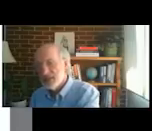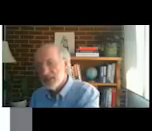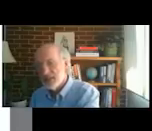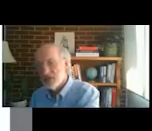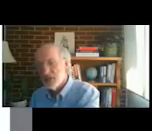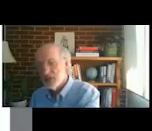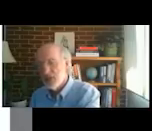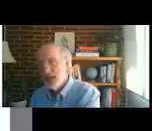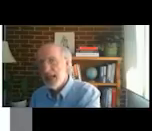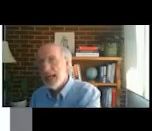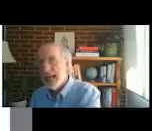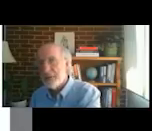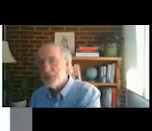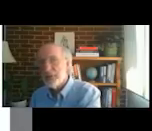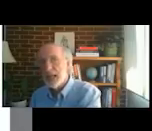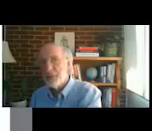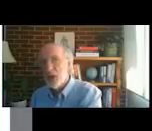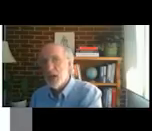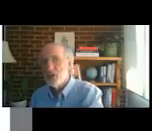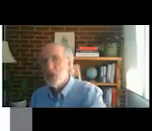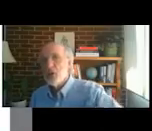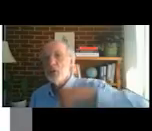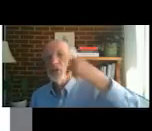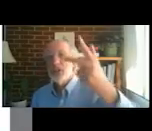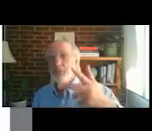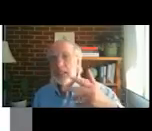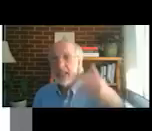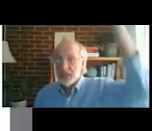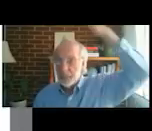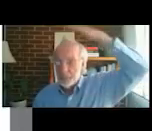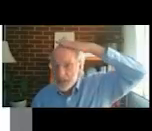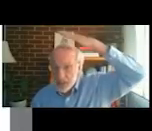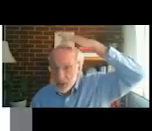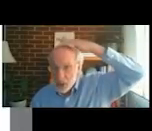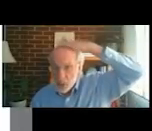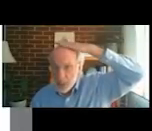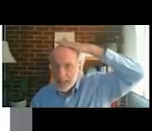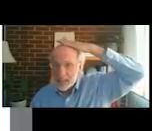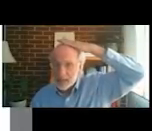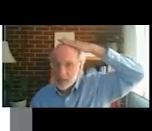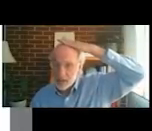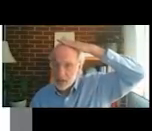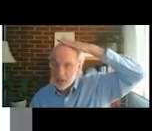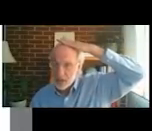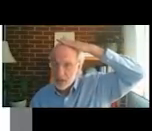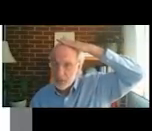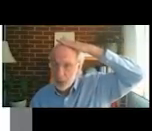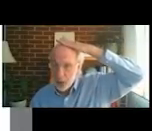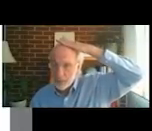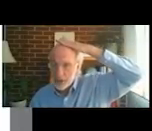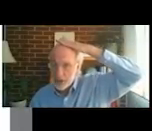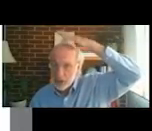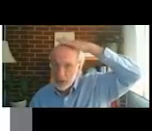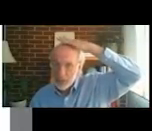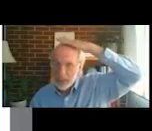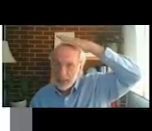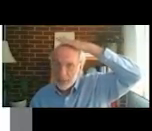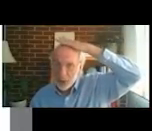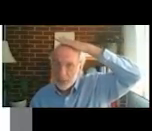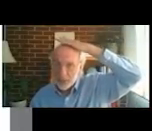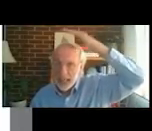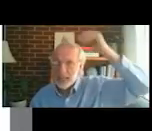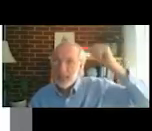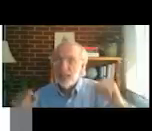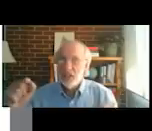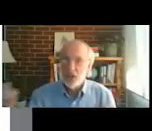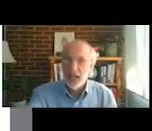isn't successful. After that pause, you will then immediately present the correct prompt, the imitative